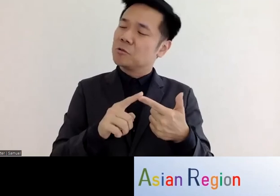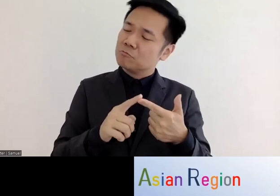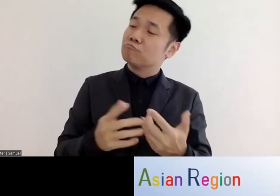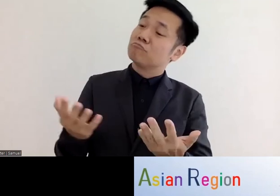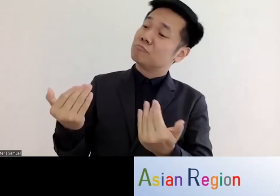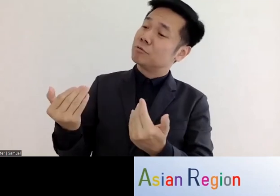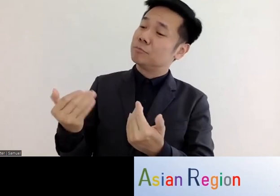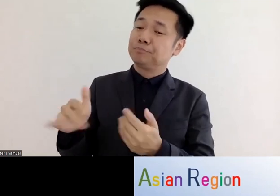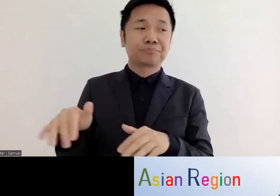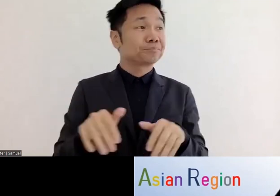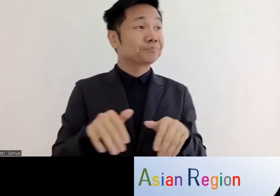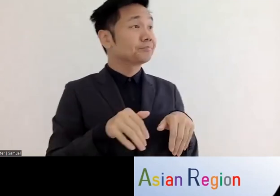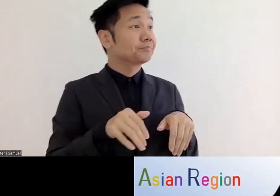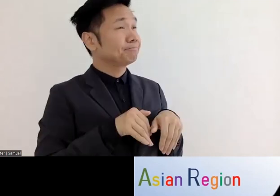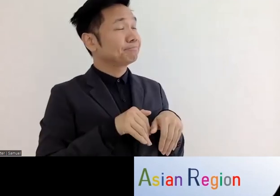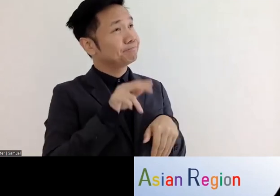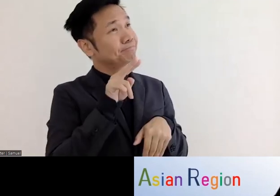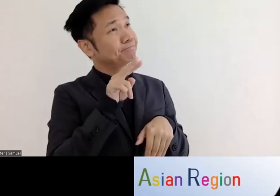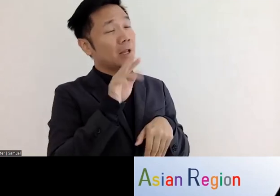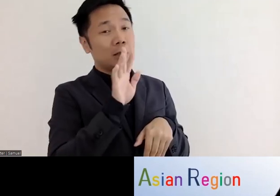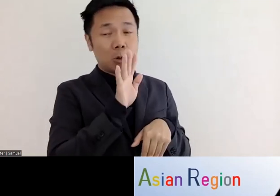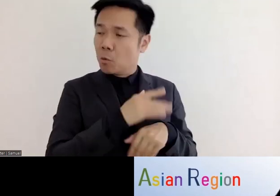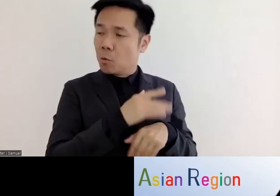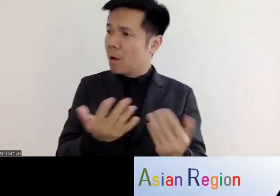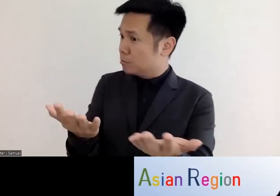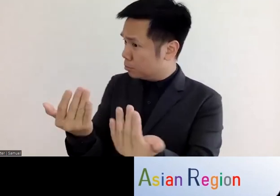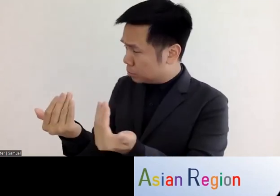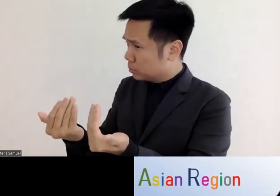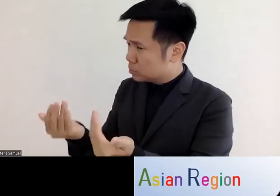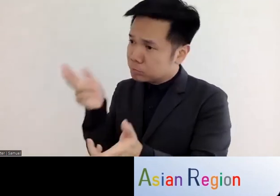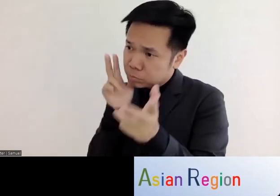but not being listened, but also